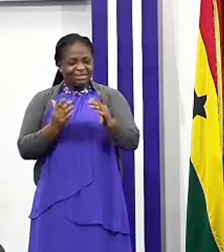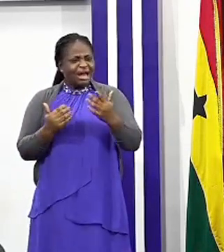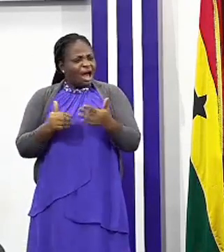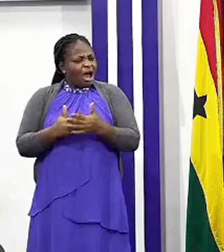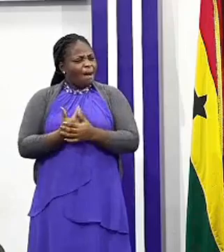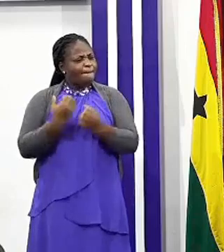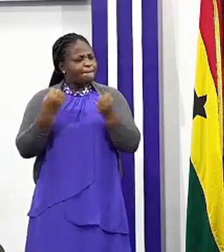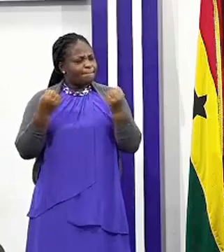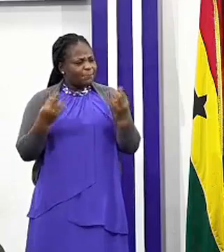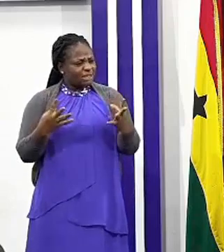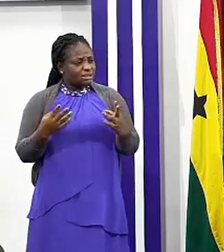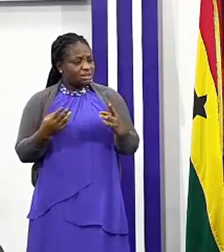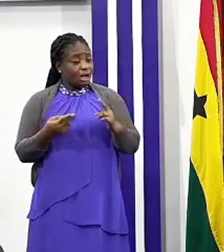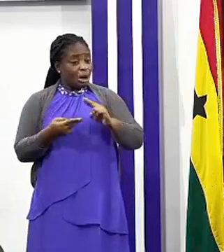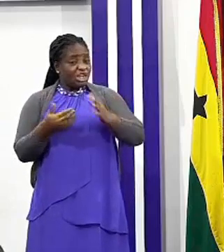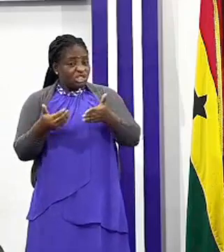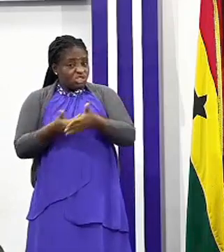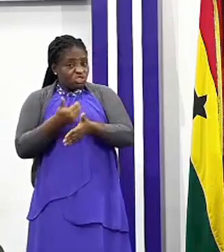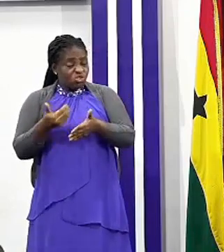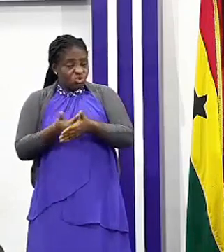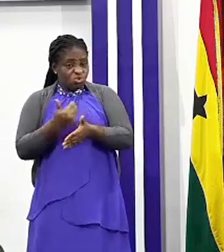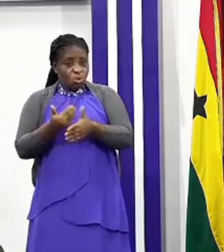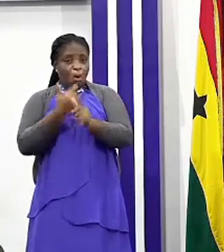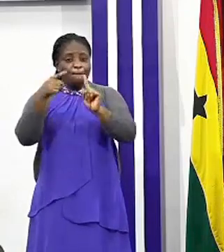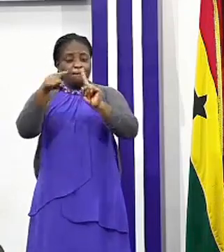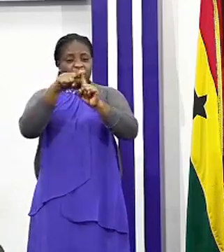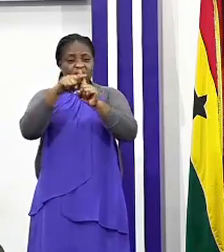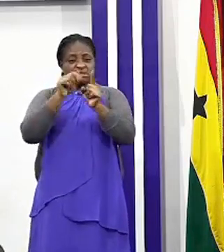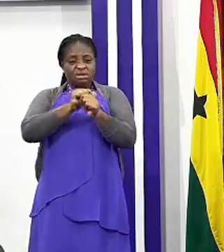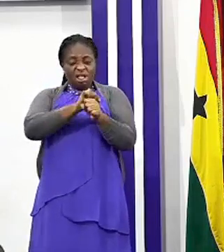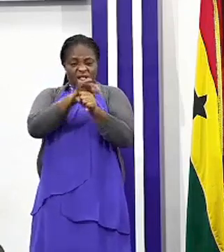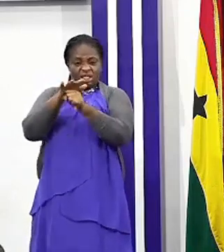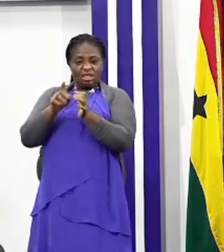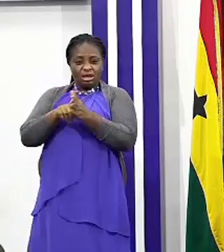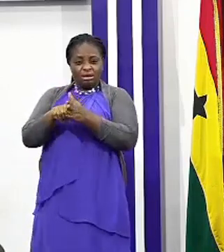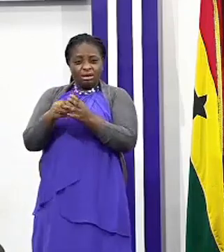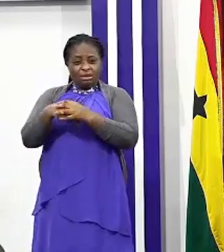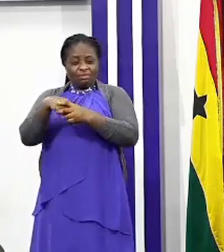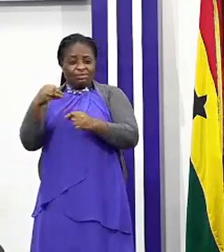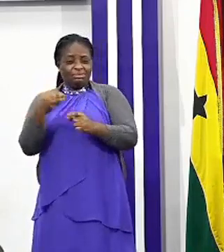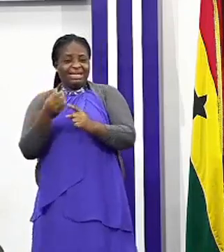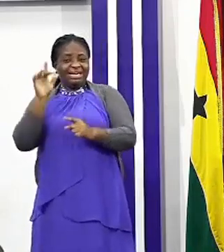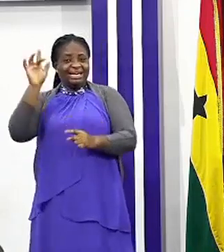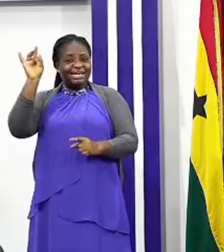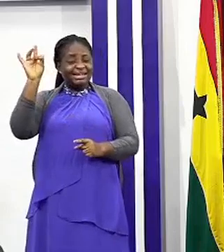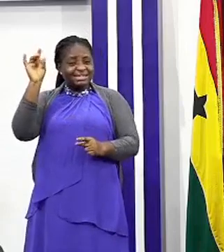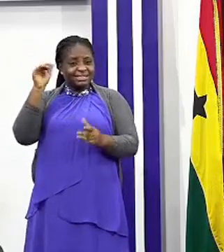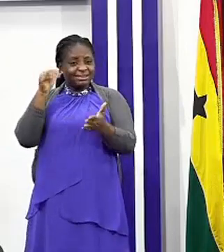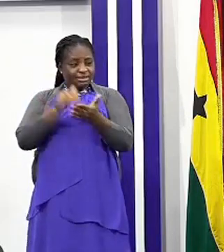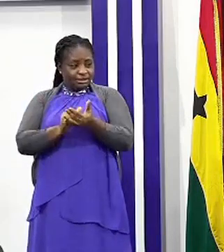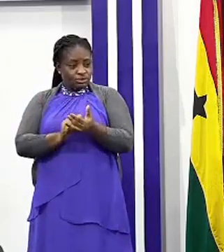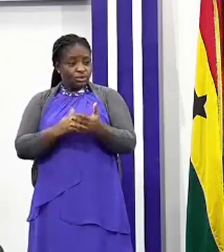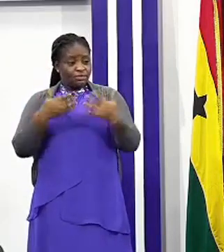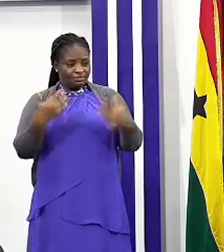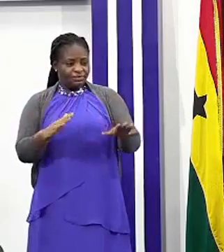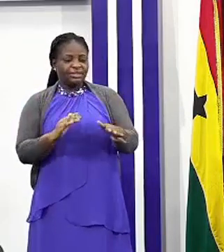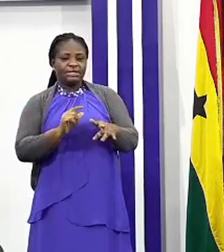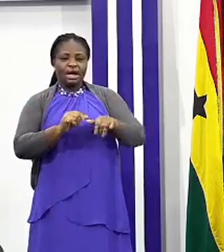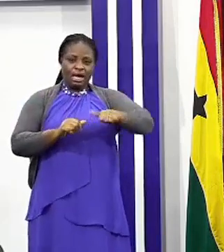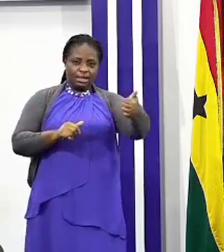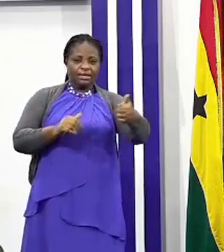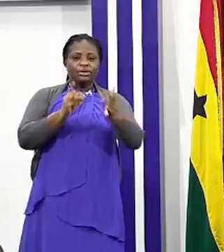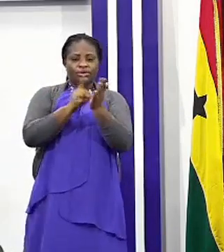how much of the new cases that have been reported are coming from the 18,000 back? Then when you finish, I'll go to Dr. Abuaje for the